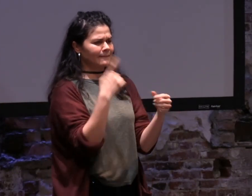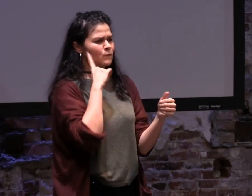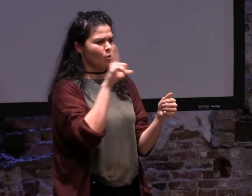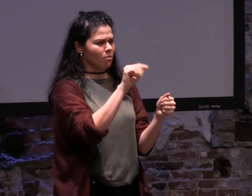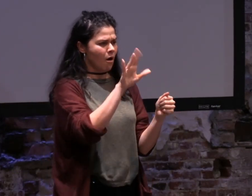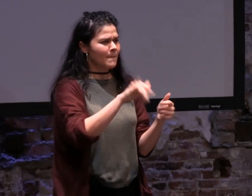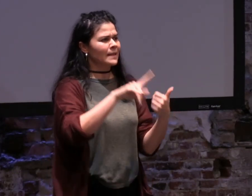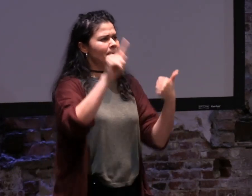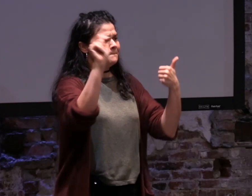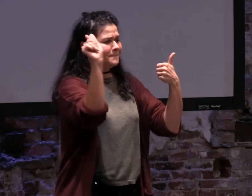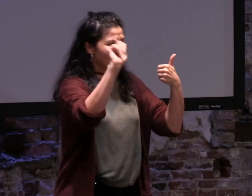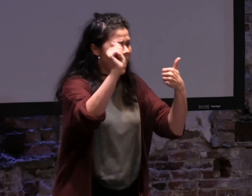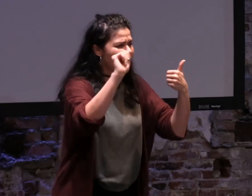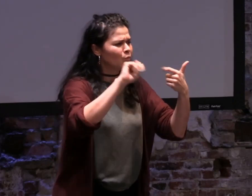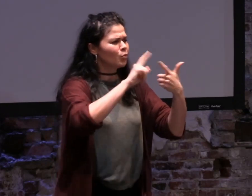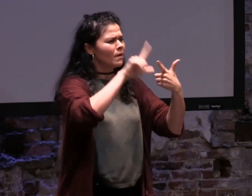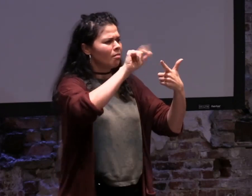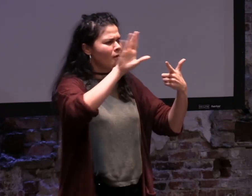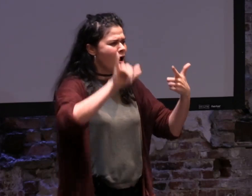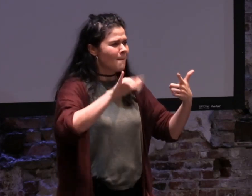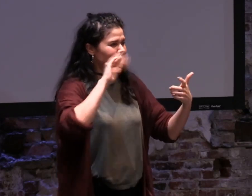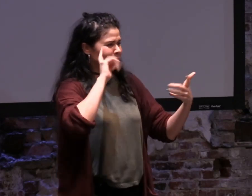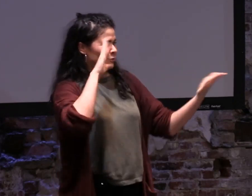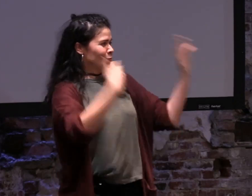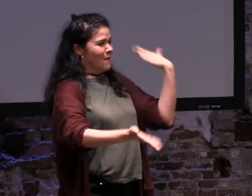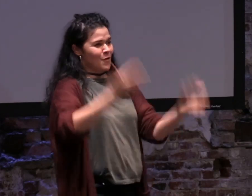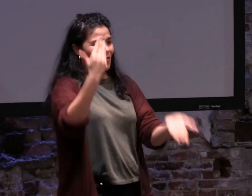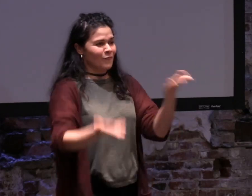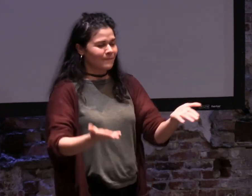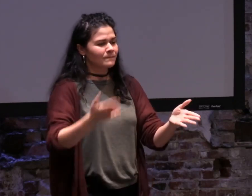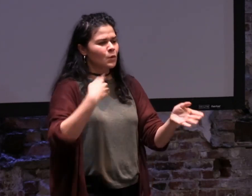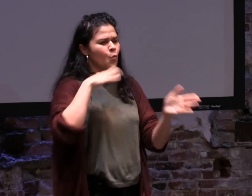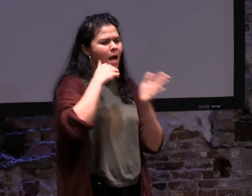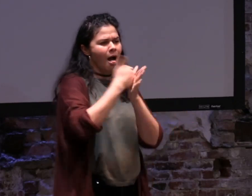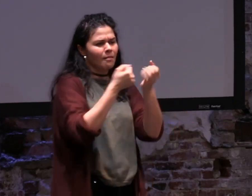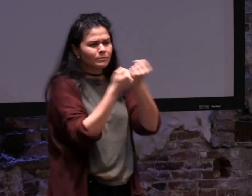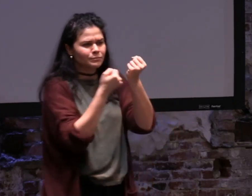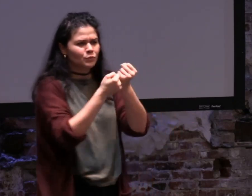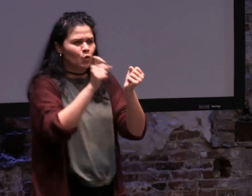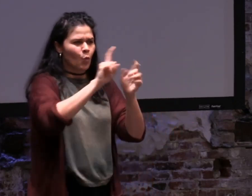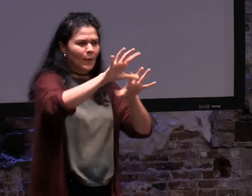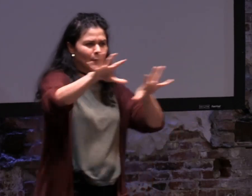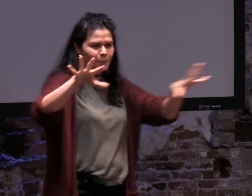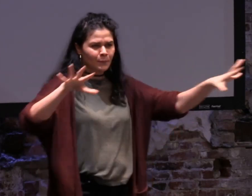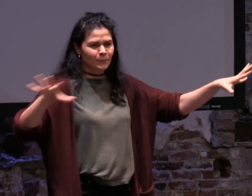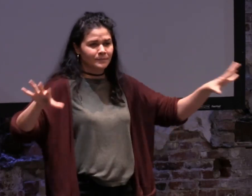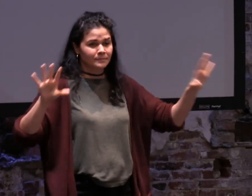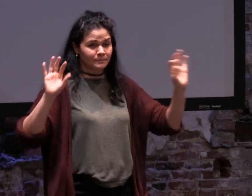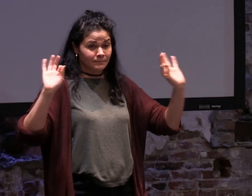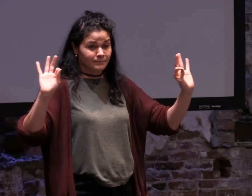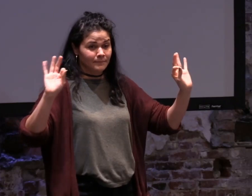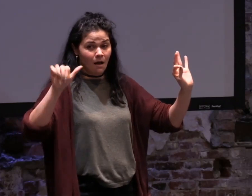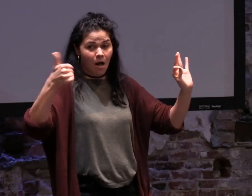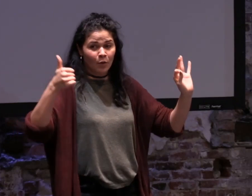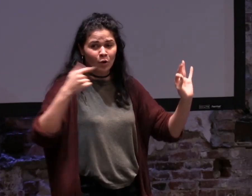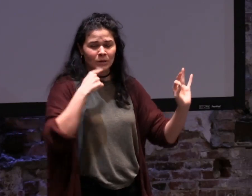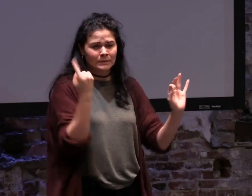So our staff will lead you and guide you to wherever you need to go, okay? To the restrooms, to the lobby area. You can